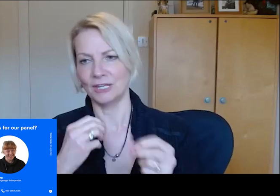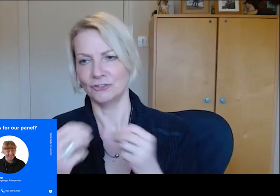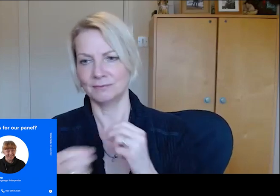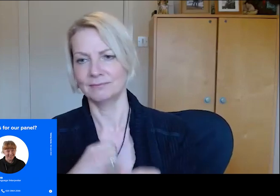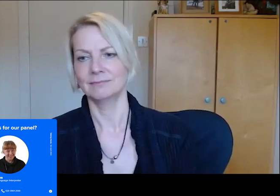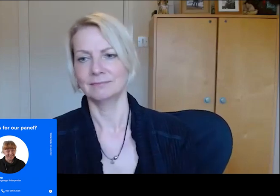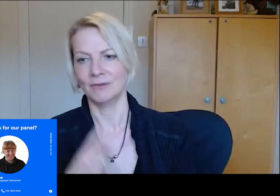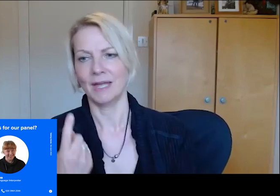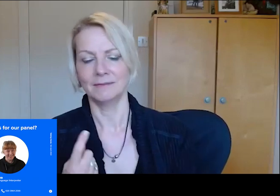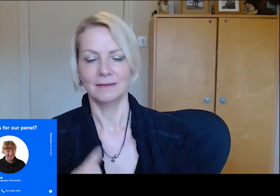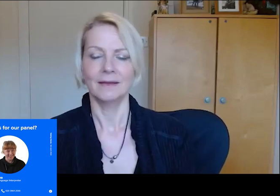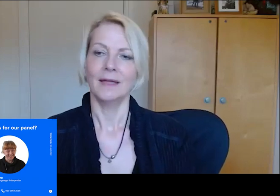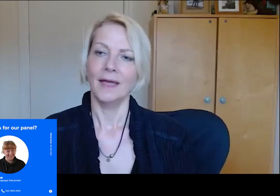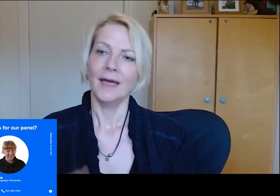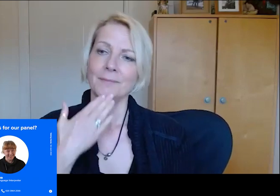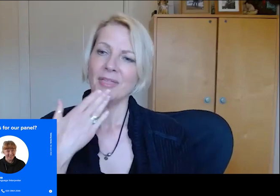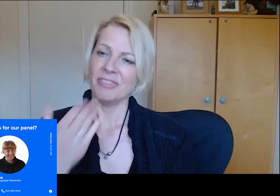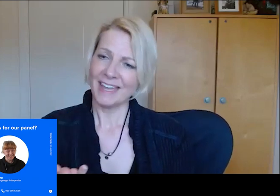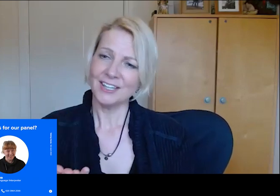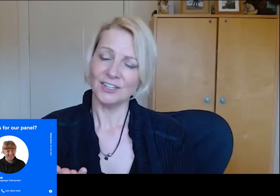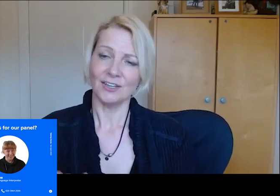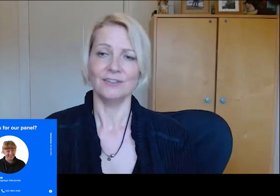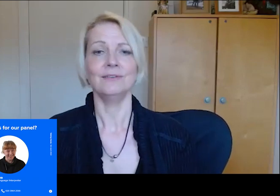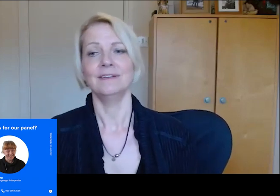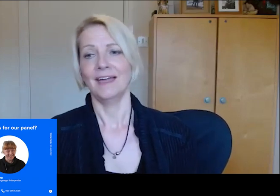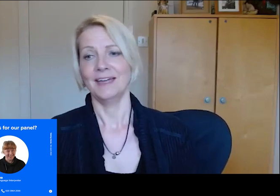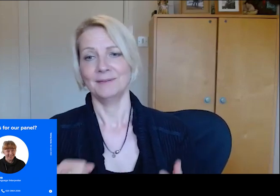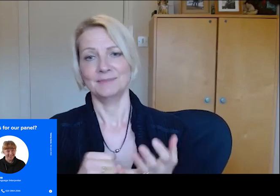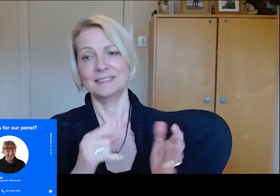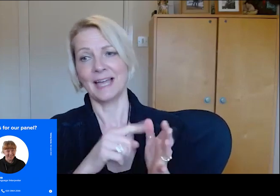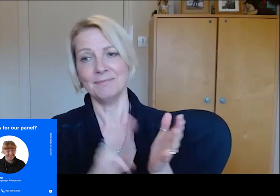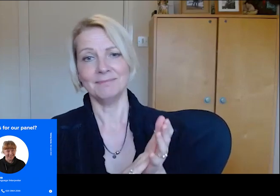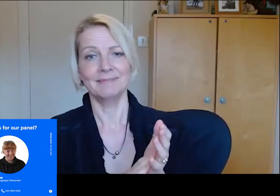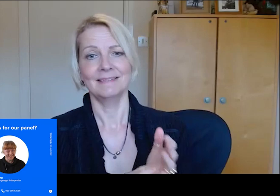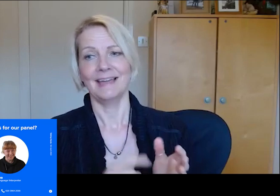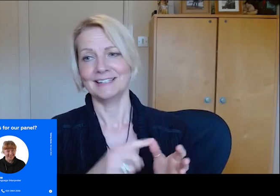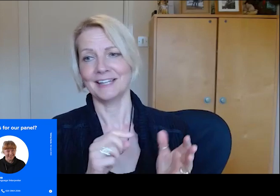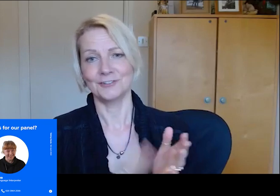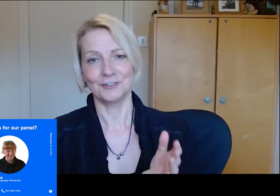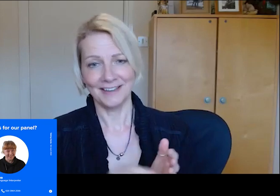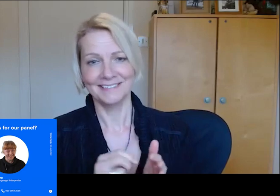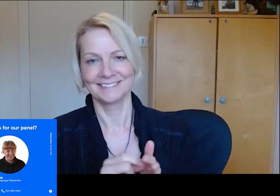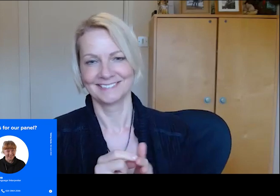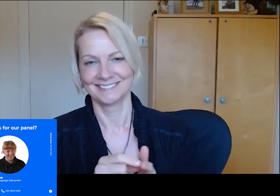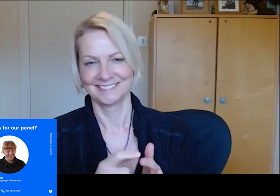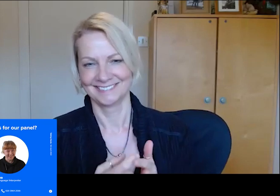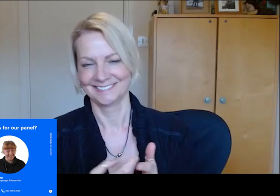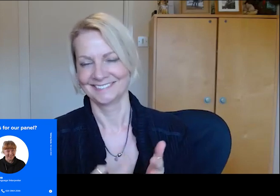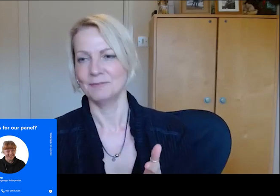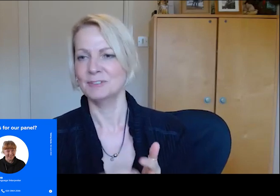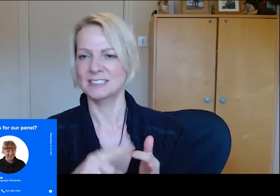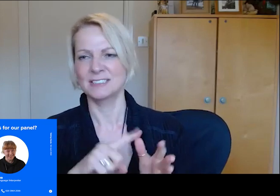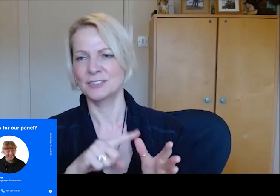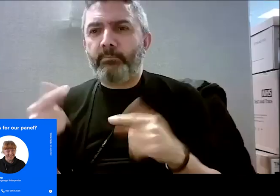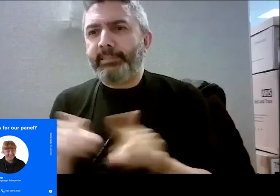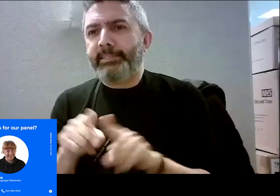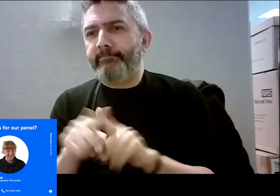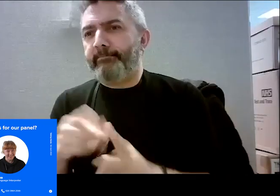information. Okay, thank you, Sam and Andrea. You're welcome. No